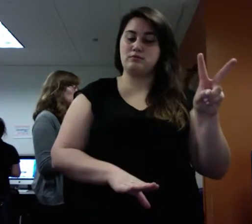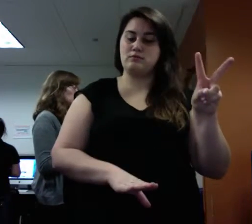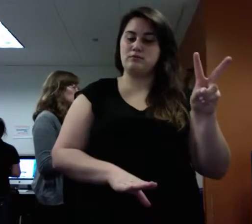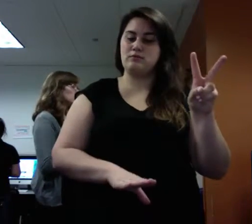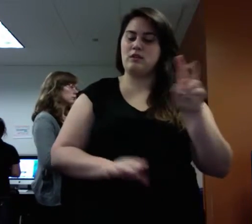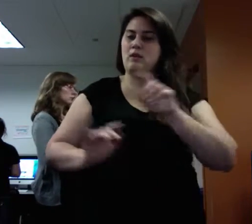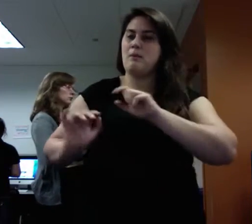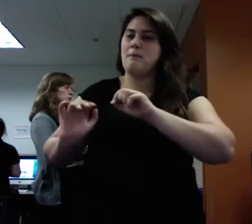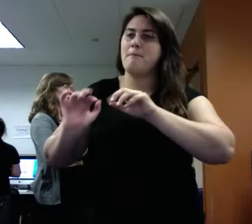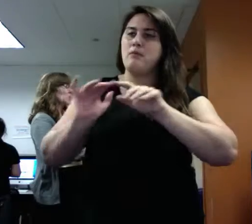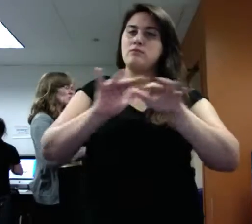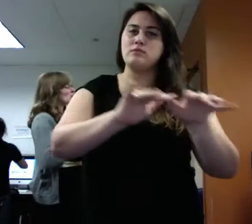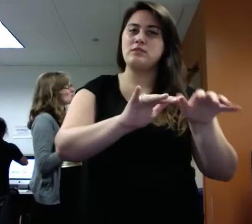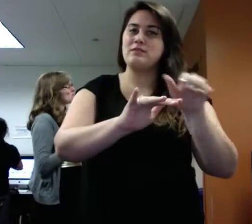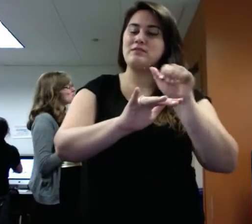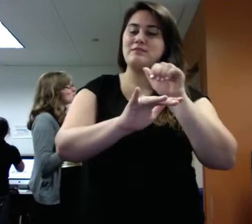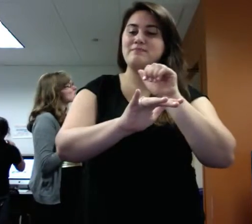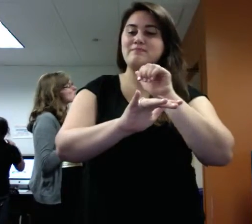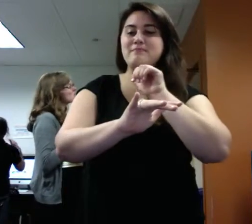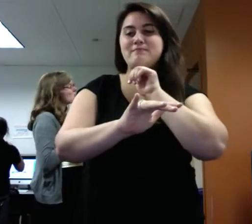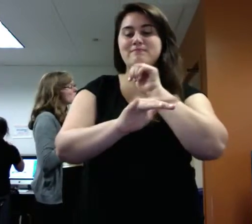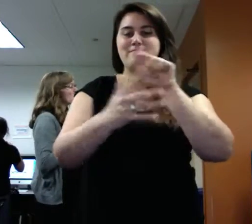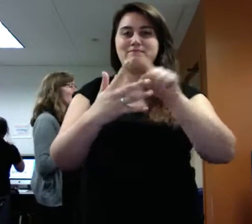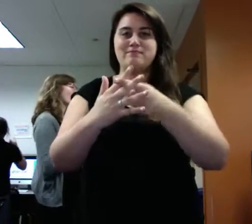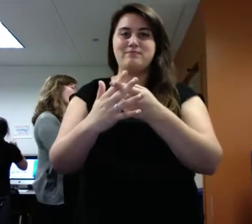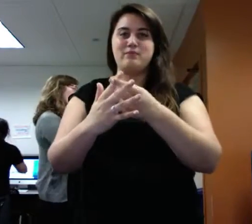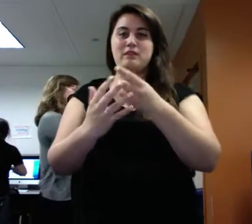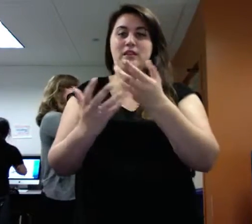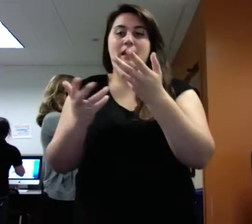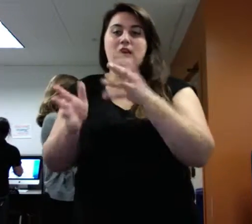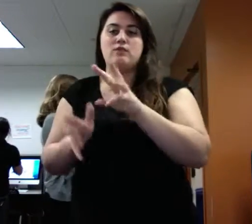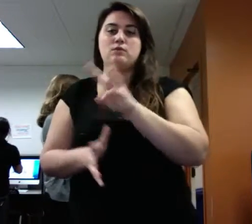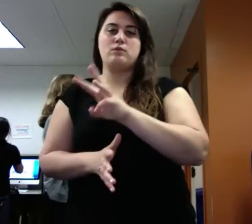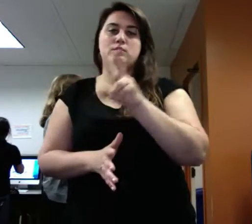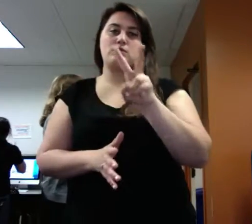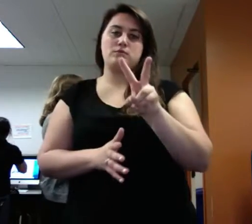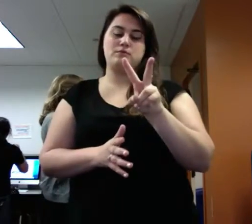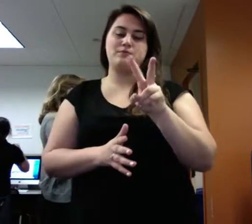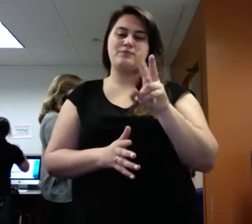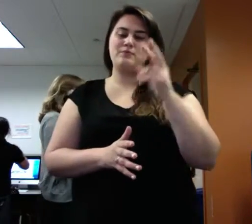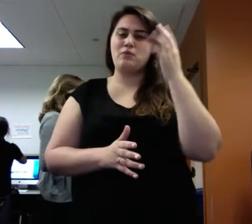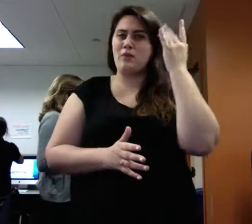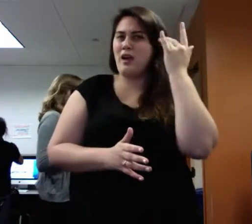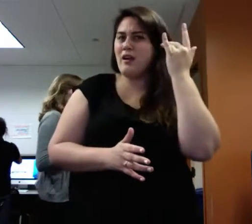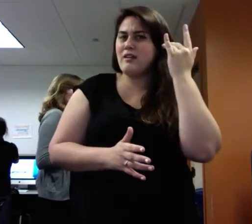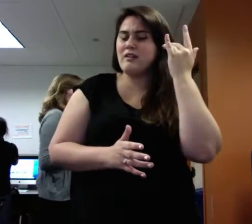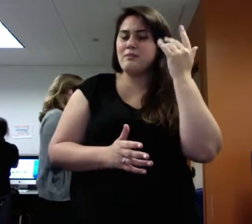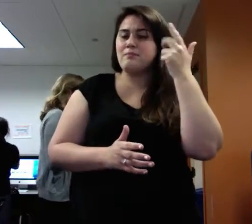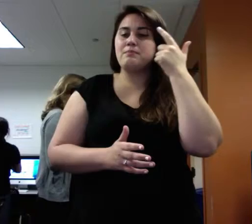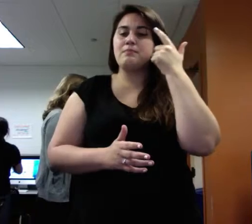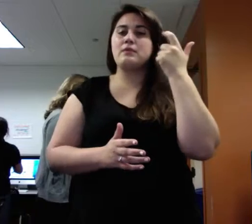occur until after the war ended. The reasons were both due to market forces and government policy.